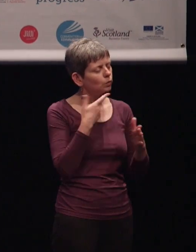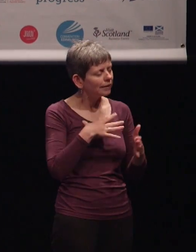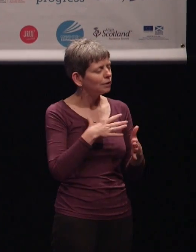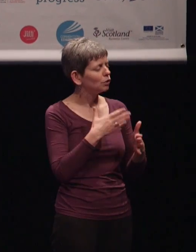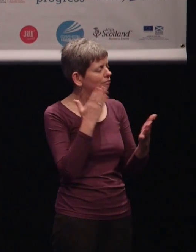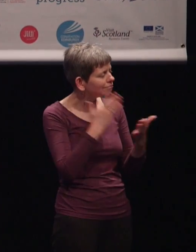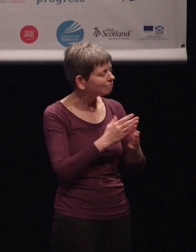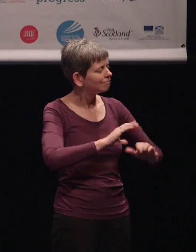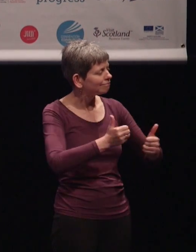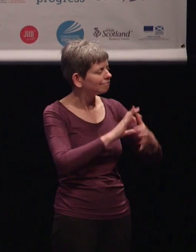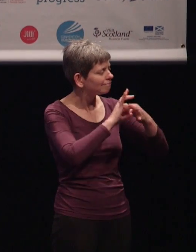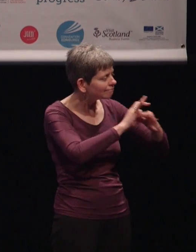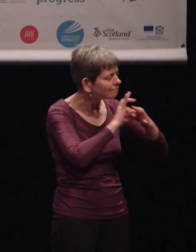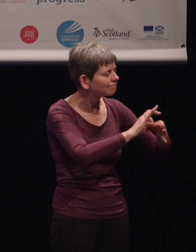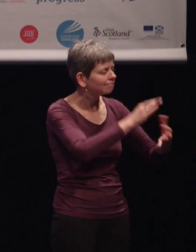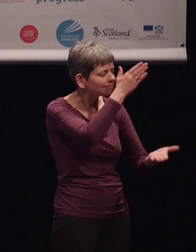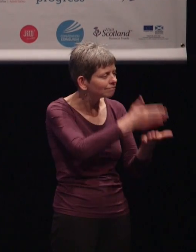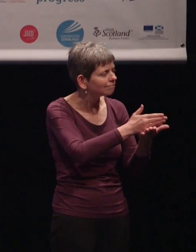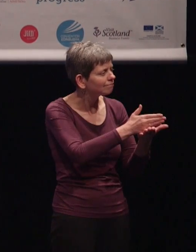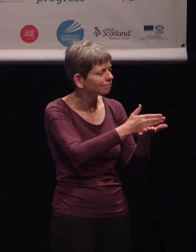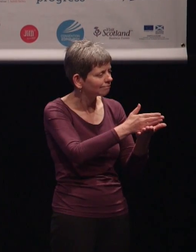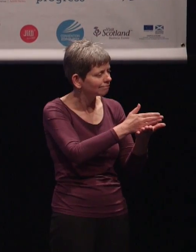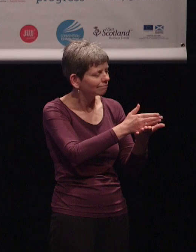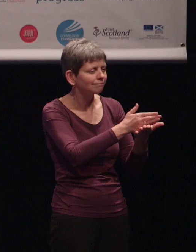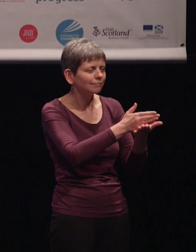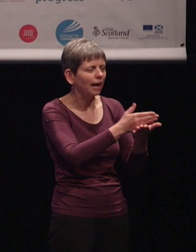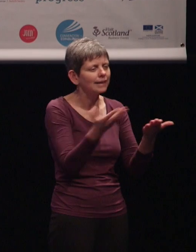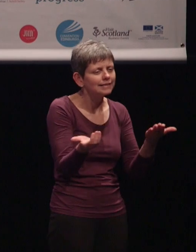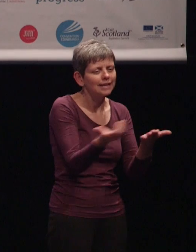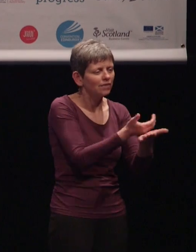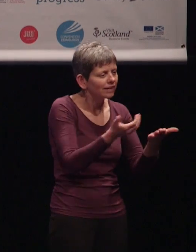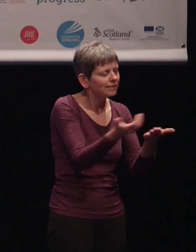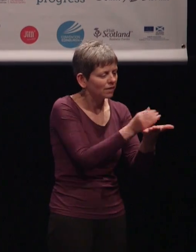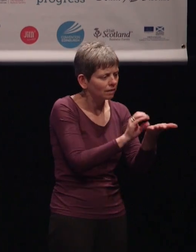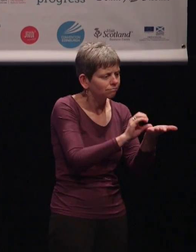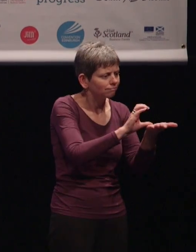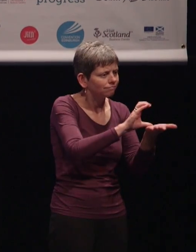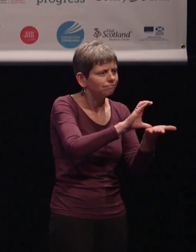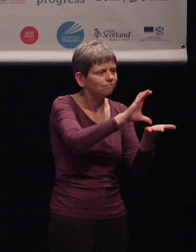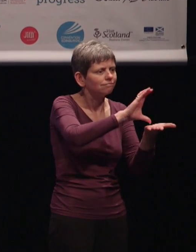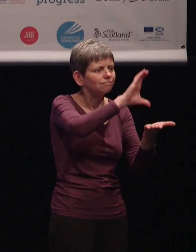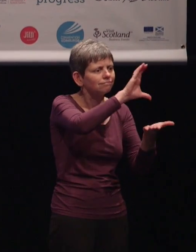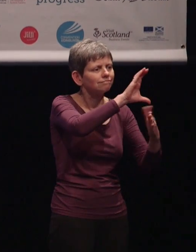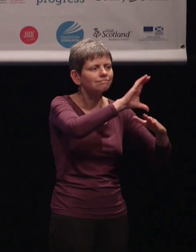relationship, making savings in the trust account is a tool to have in your toolbox. And